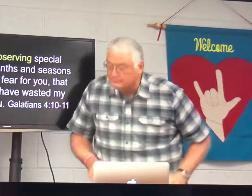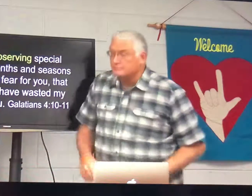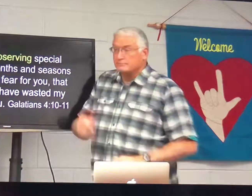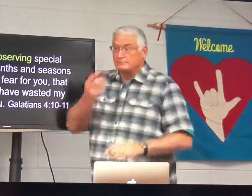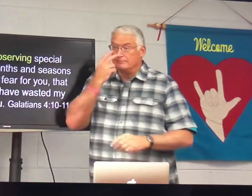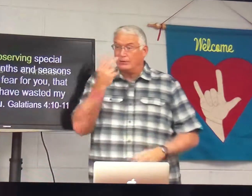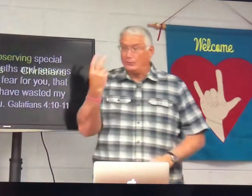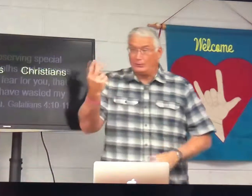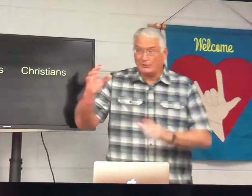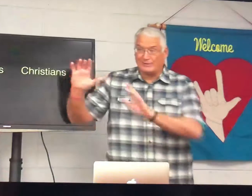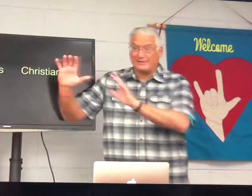Go us.